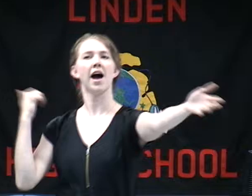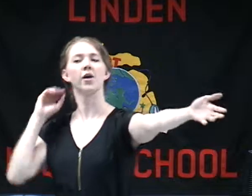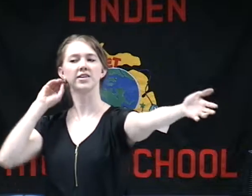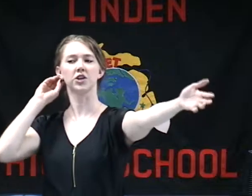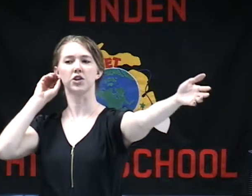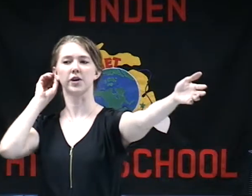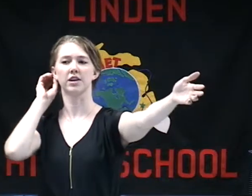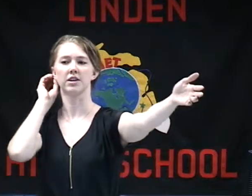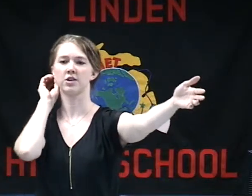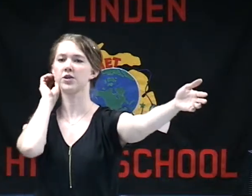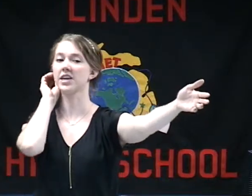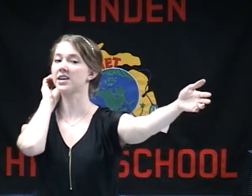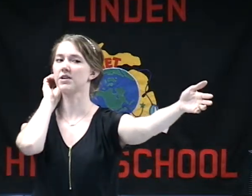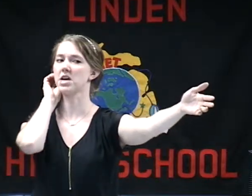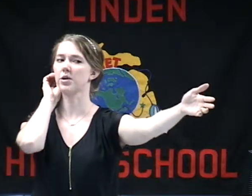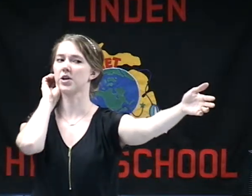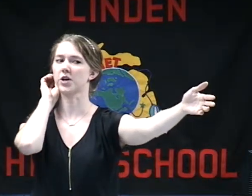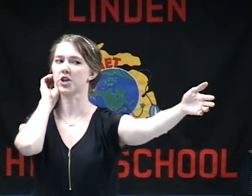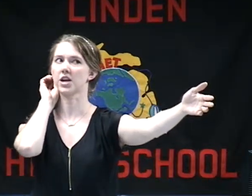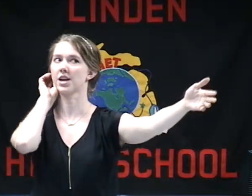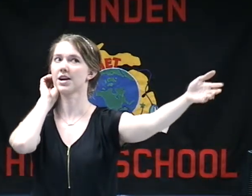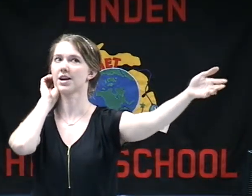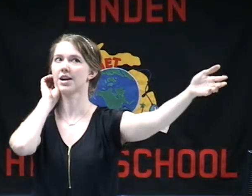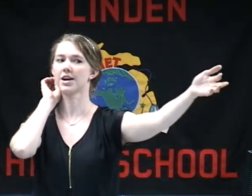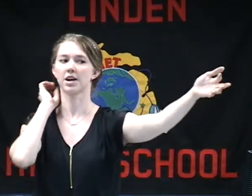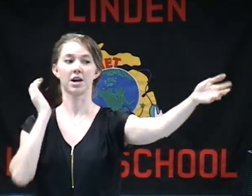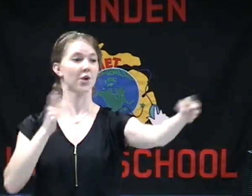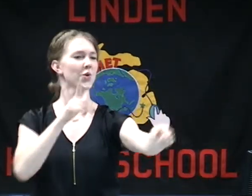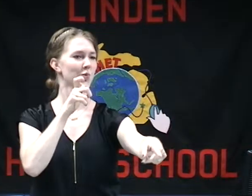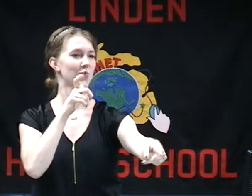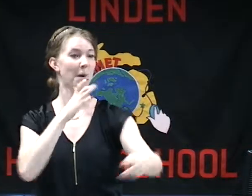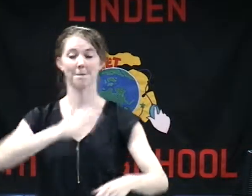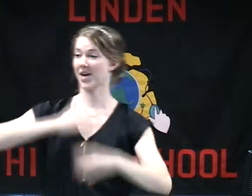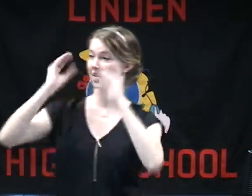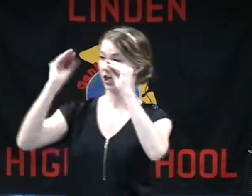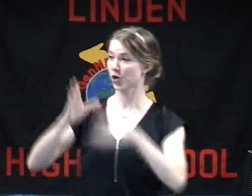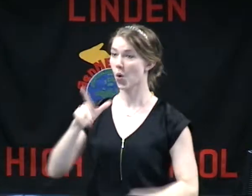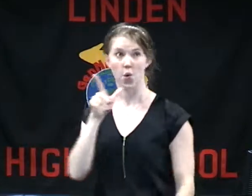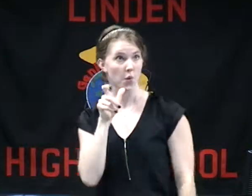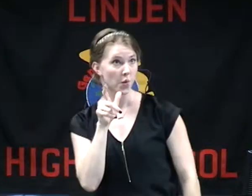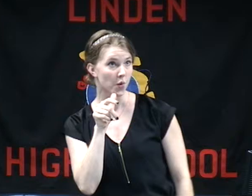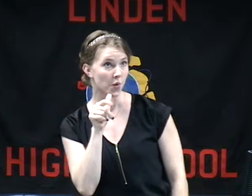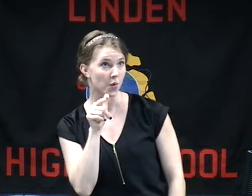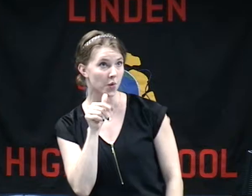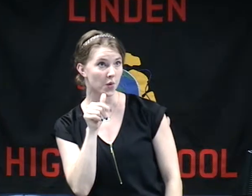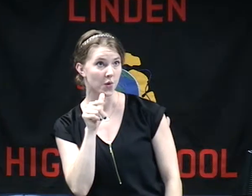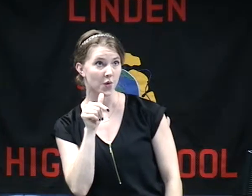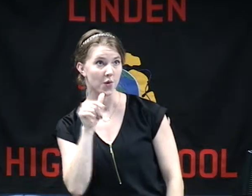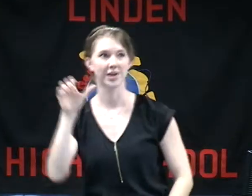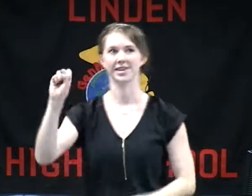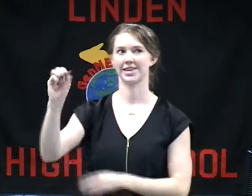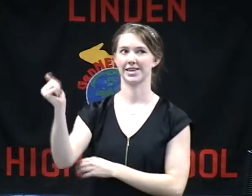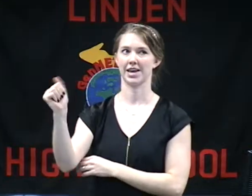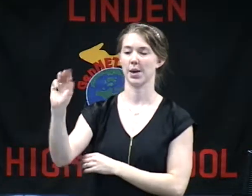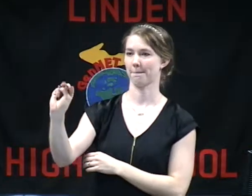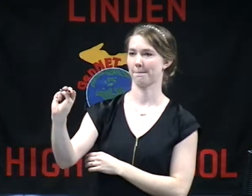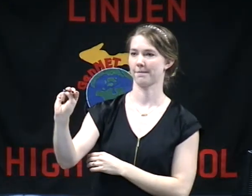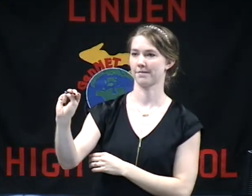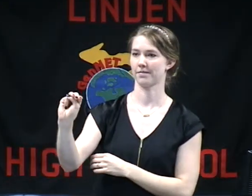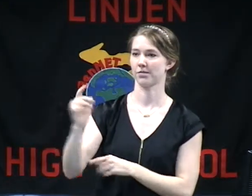How else could you do it? Using a different WH question. We use calculators for class.